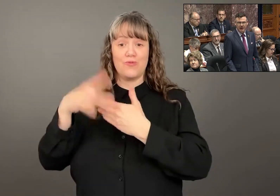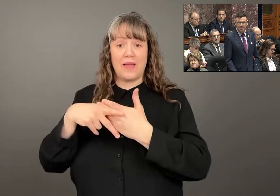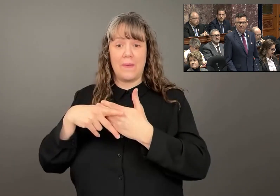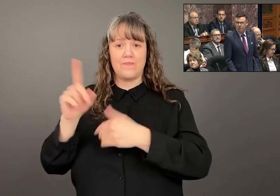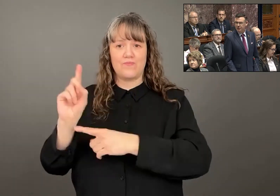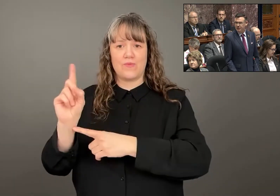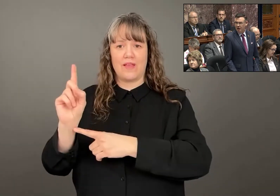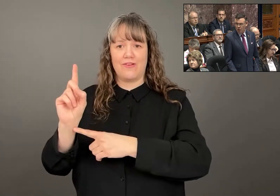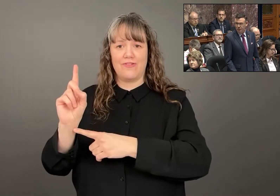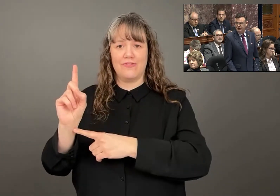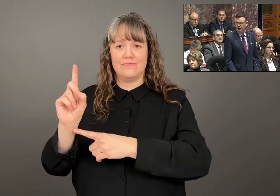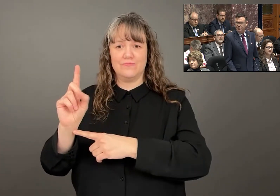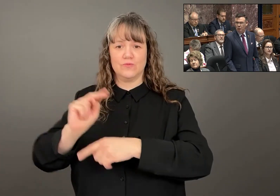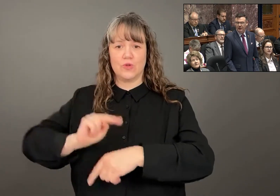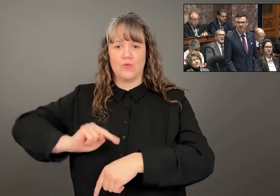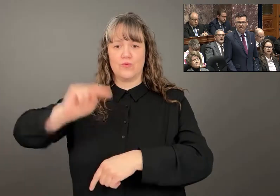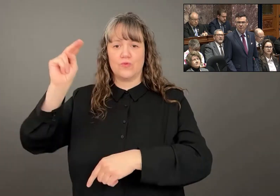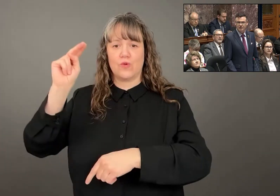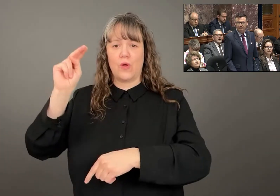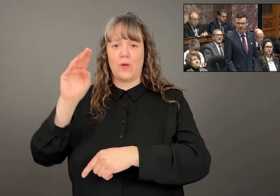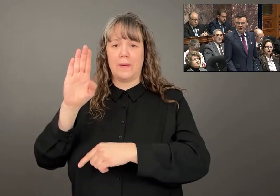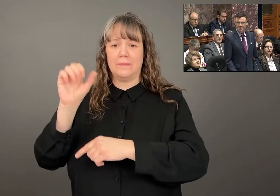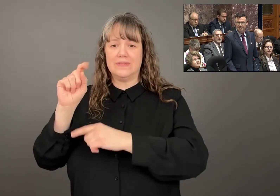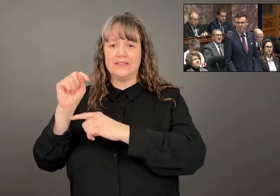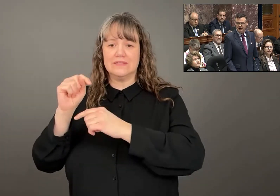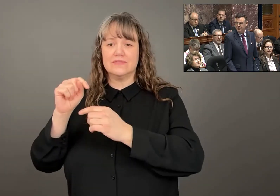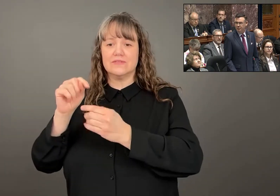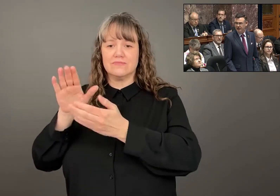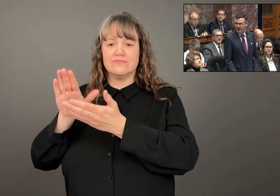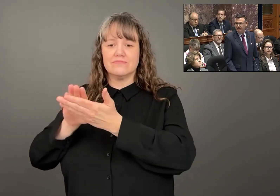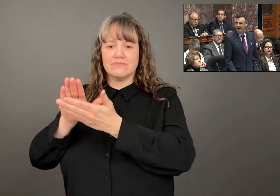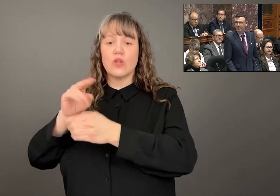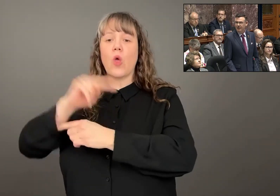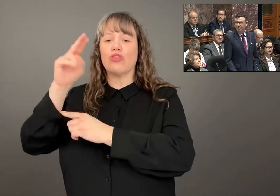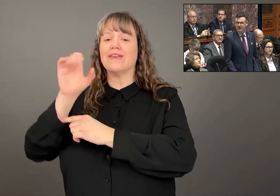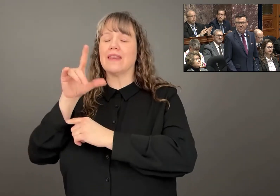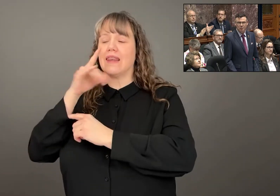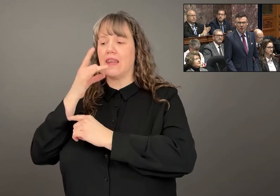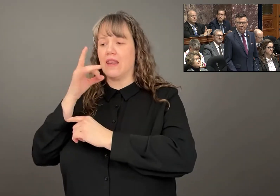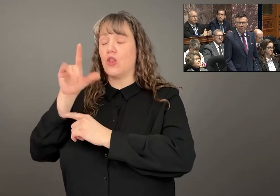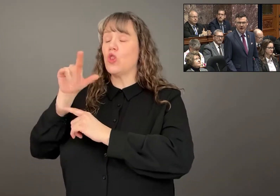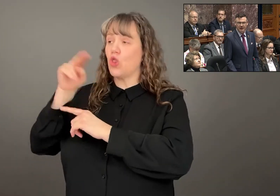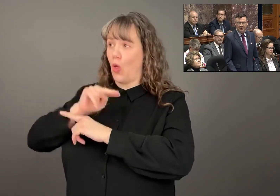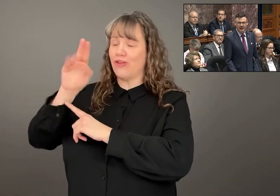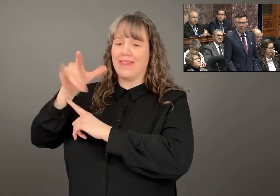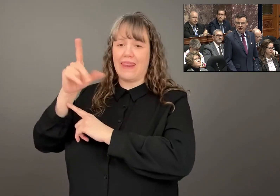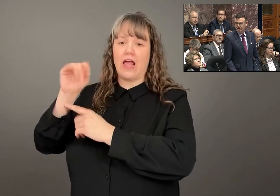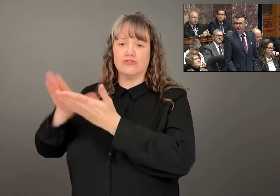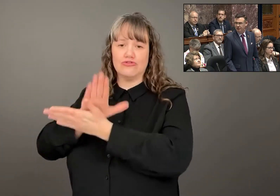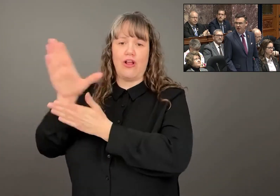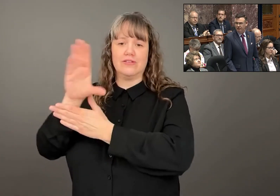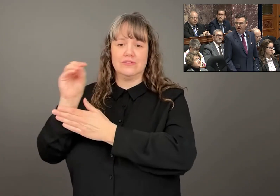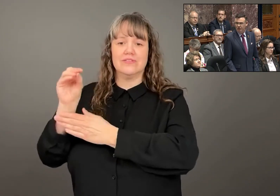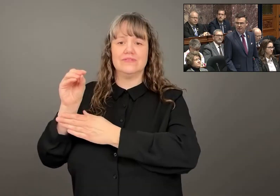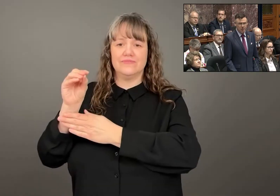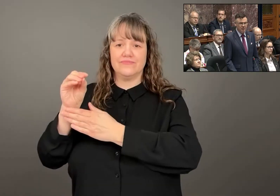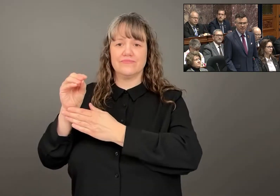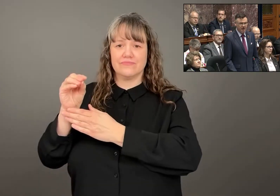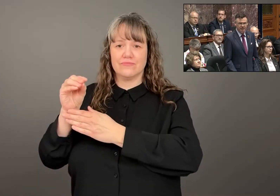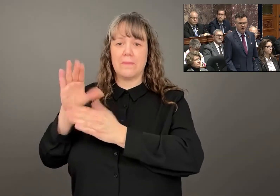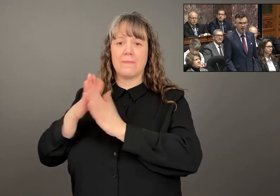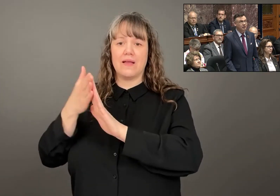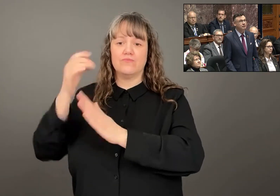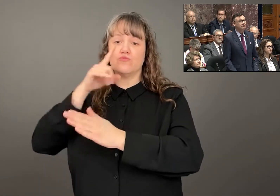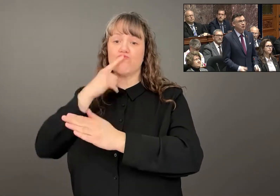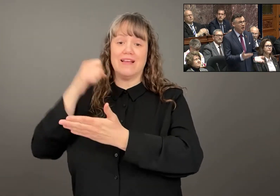very young age of only 21, he was a fully licensed Red Seal mechanic. He's one of my 3 children, of all of whom I'm